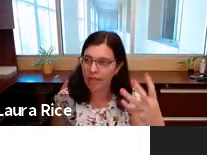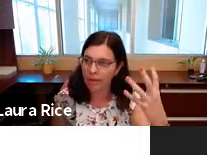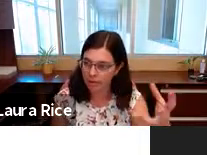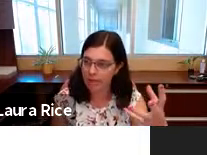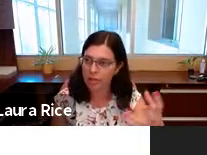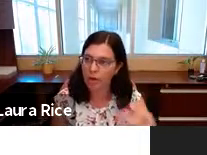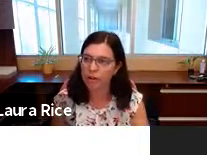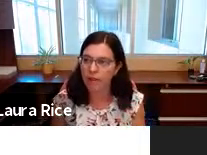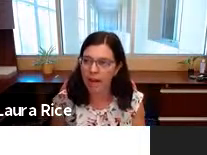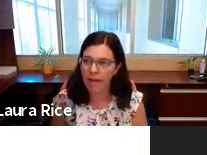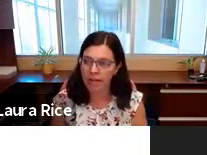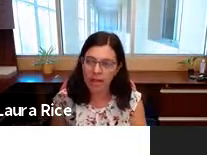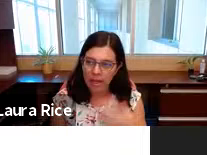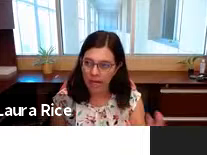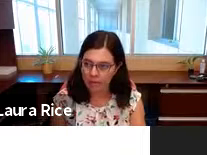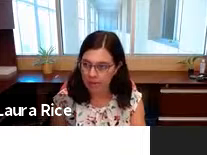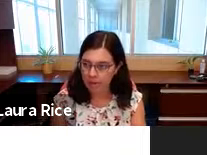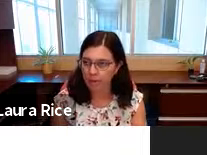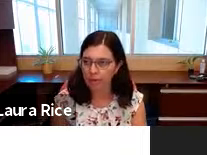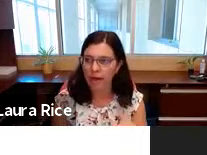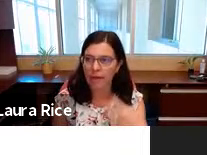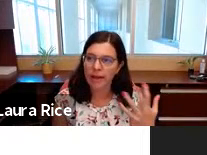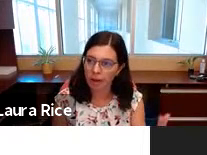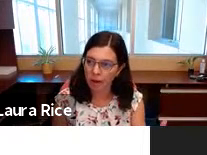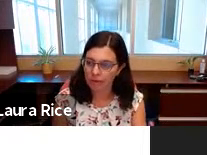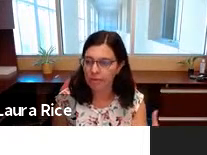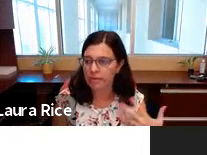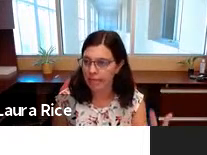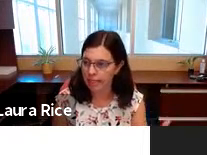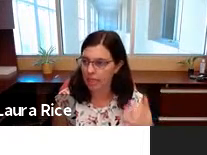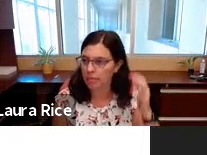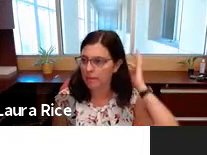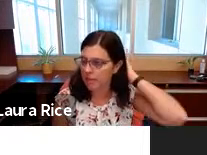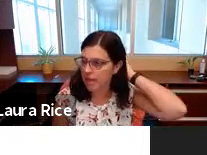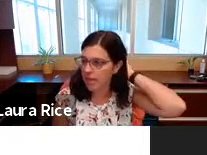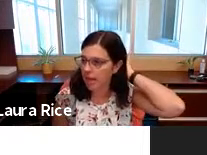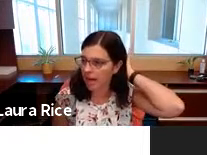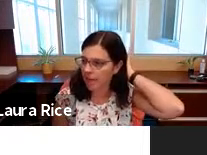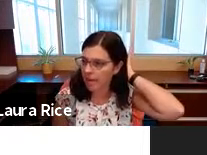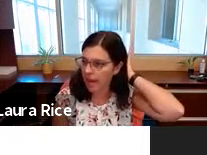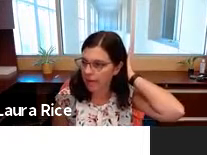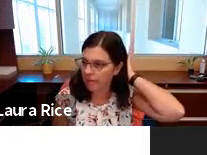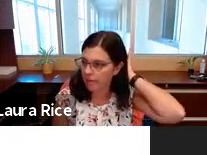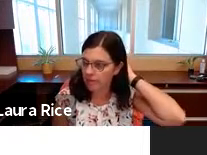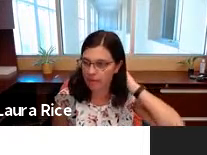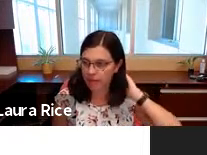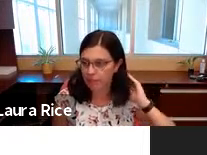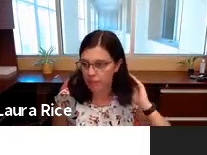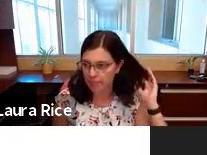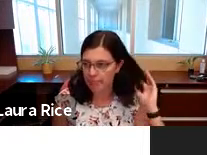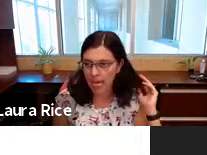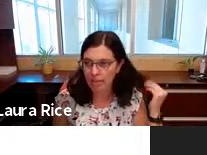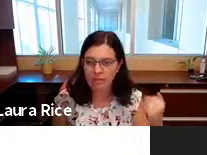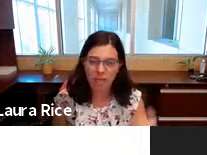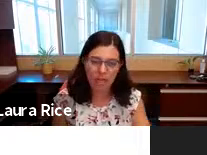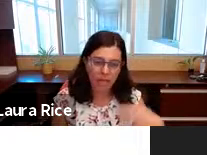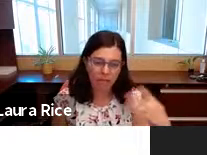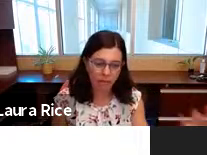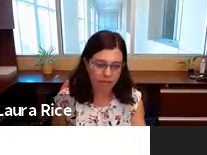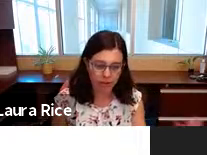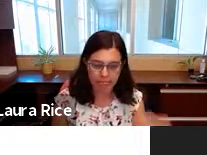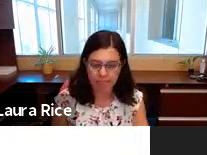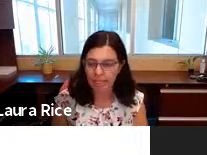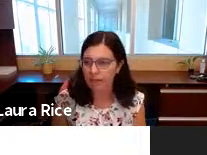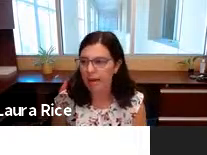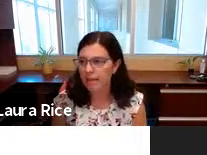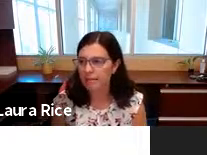were thinking would be notified. Some people felt like, if it was like a younger person, they might respond better to a text. If